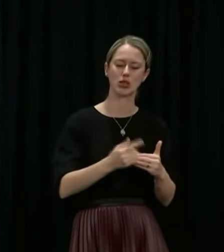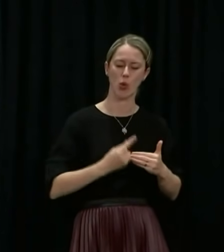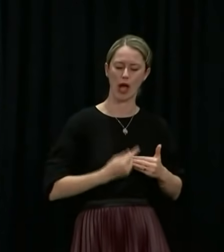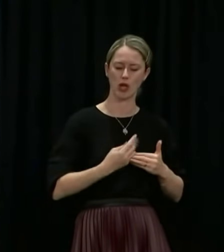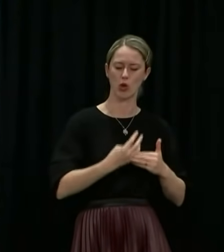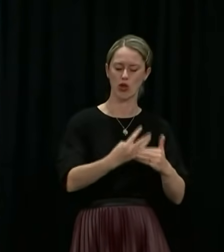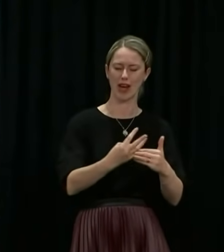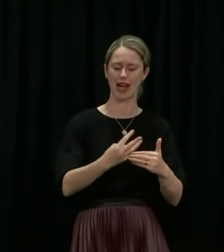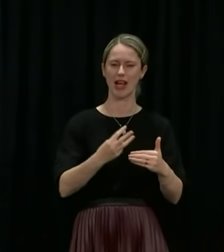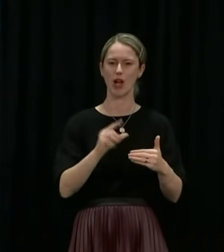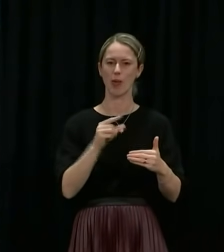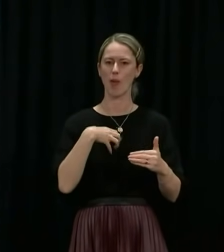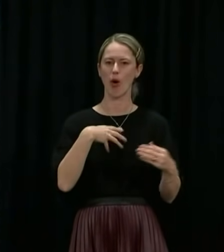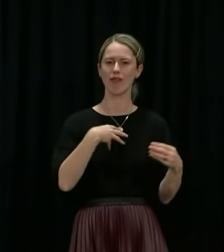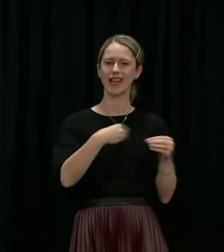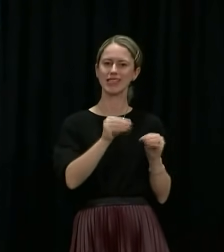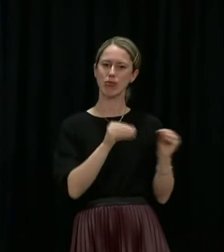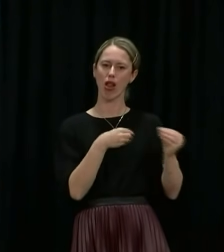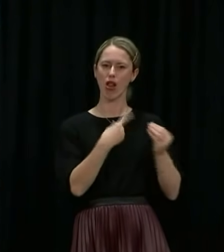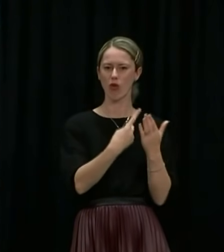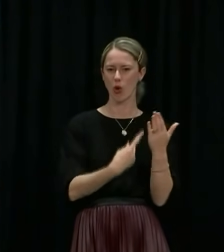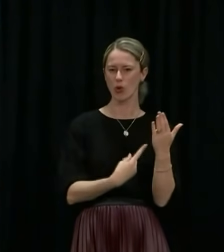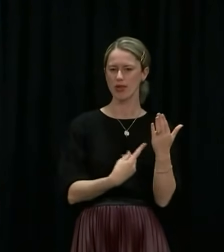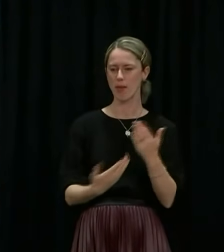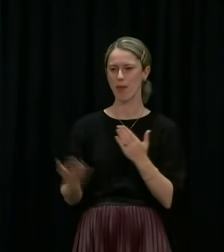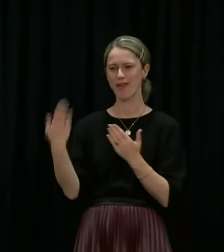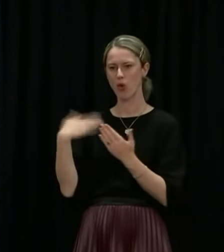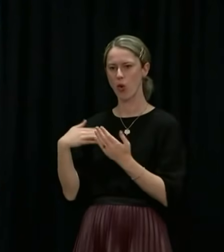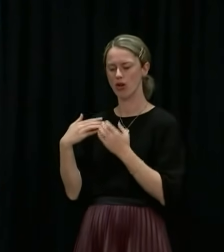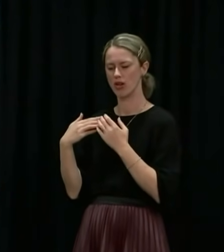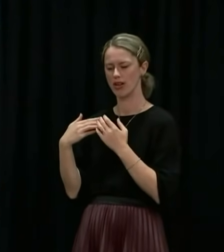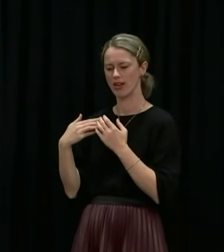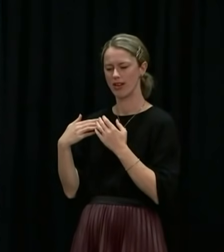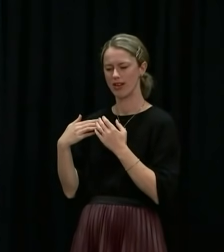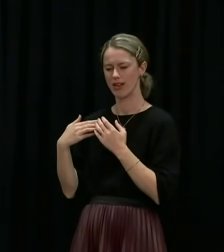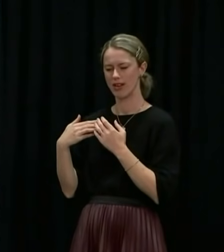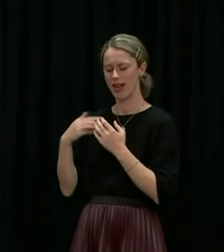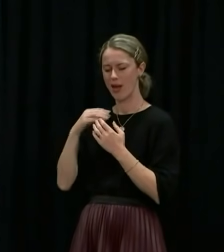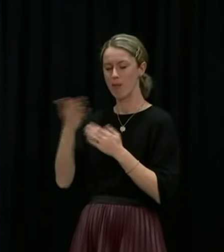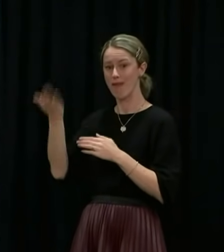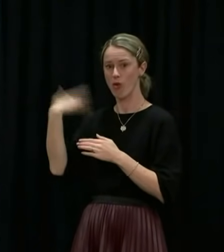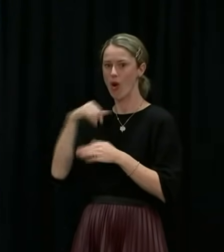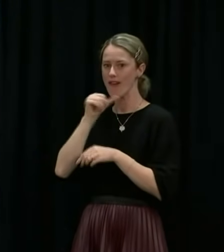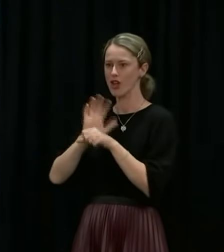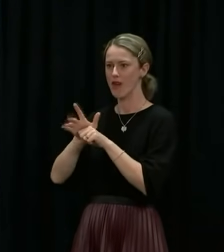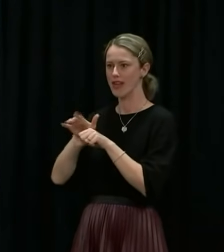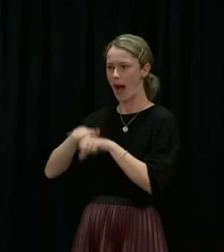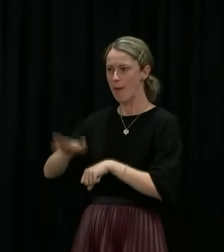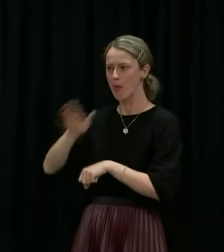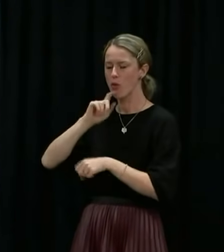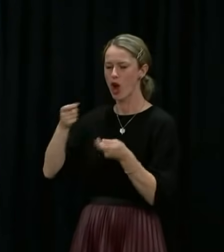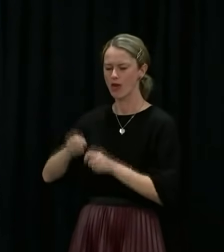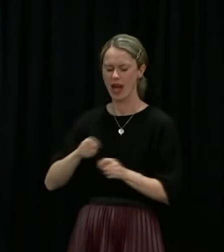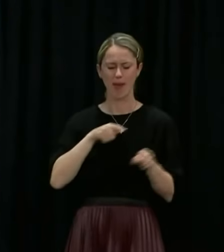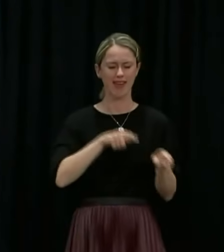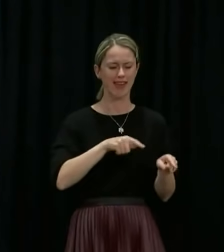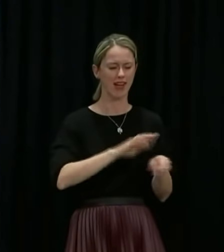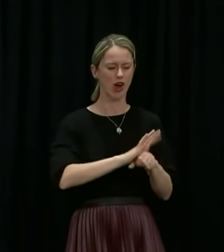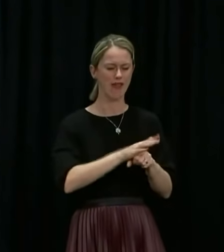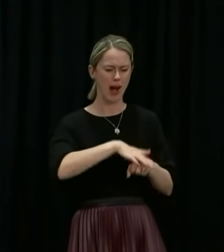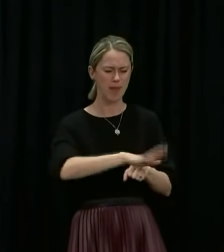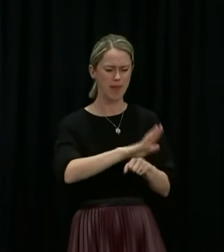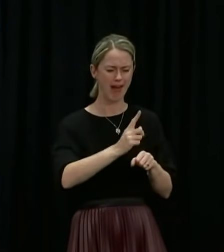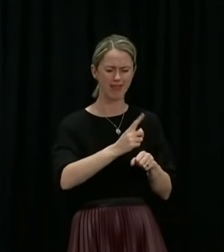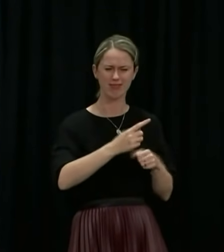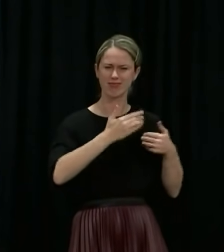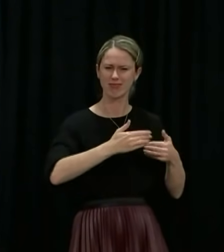that there's a clear move away from what we've been doing so far when cases are still rising. So why wasn't that group of independent experts consulted